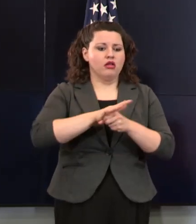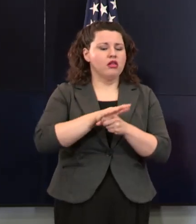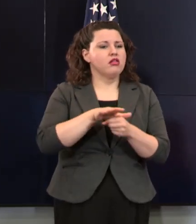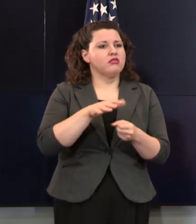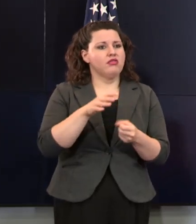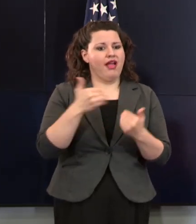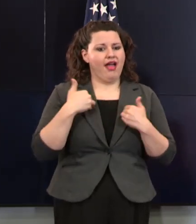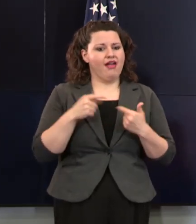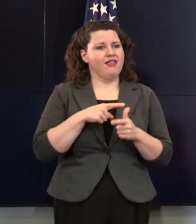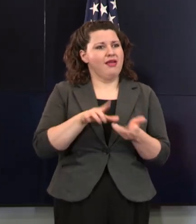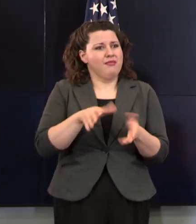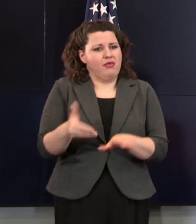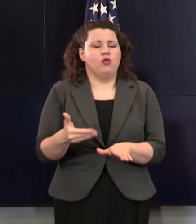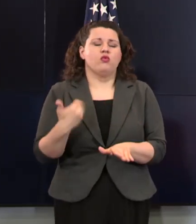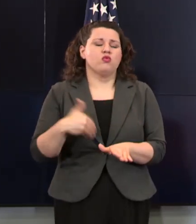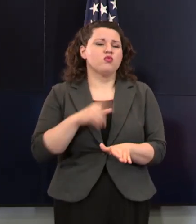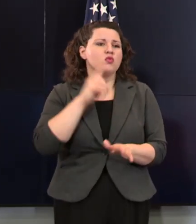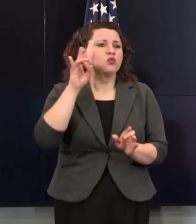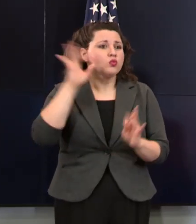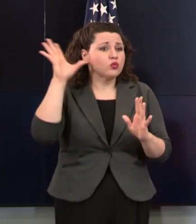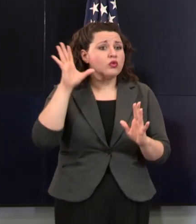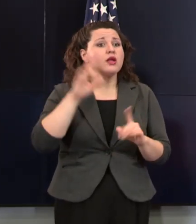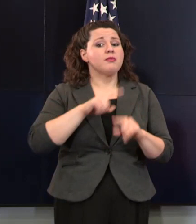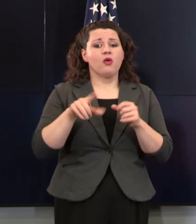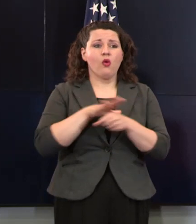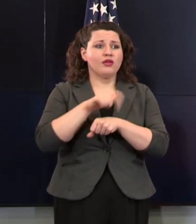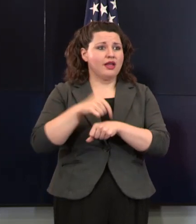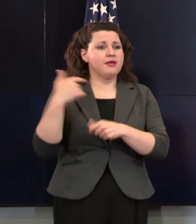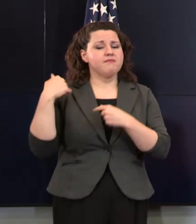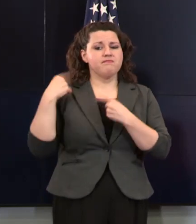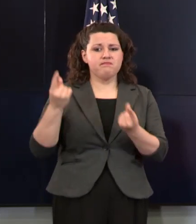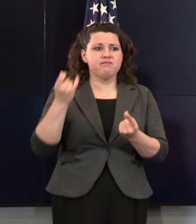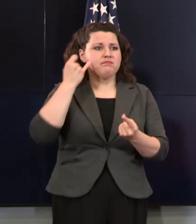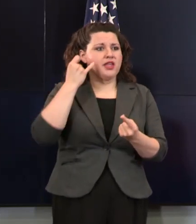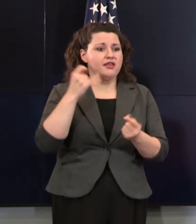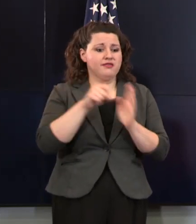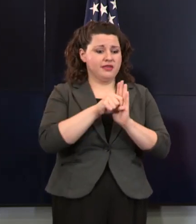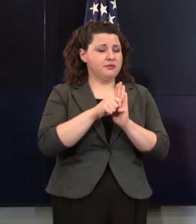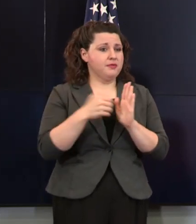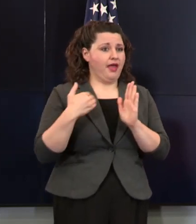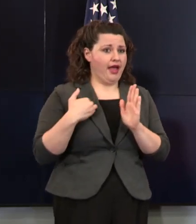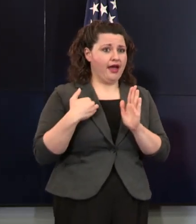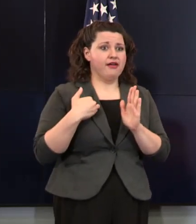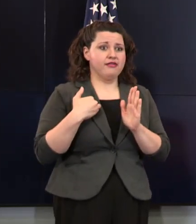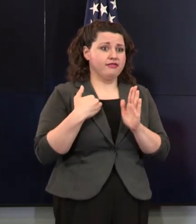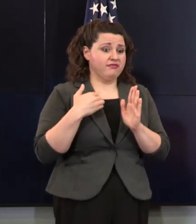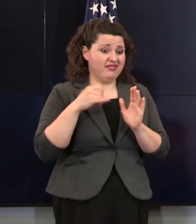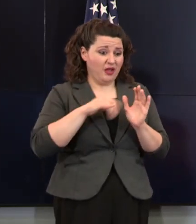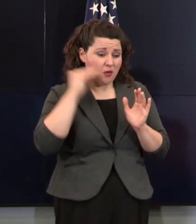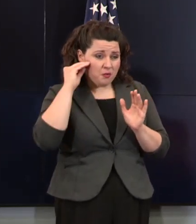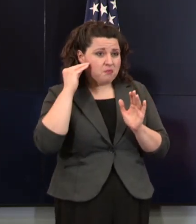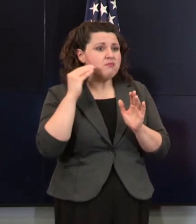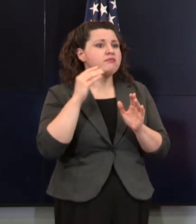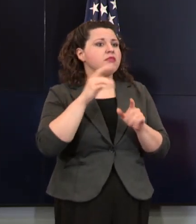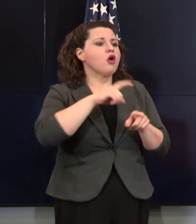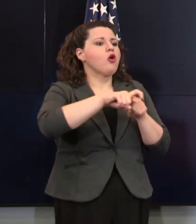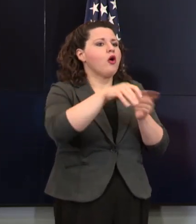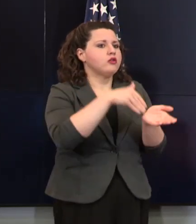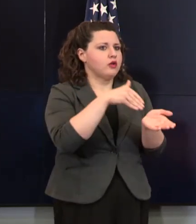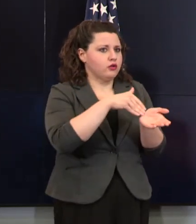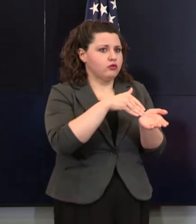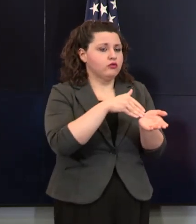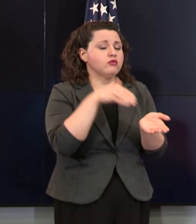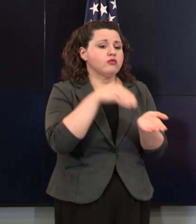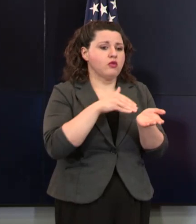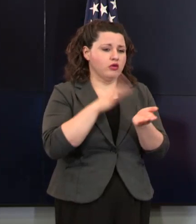But as we've said all along, if you have symptoms in your home, call your doctor. They will run through with you